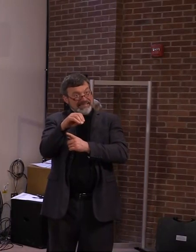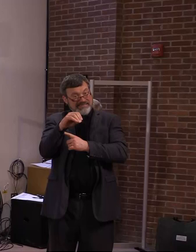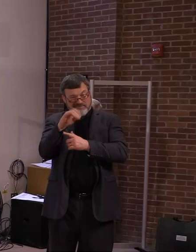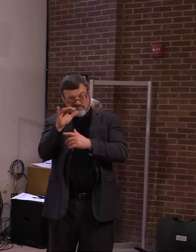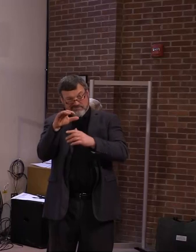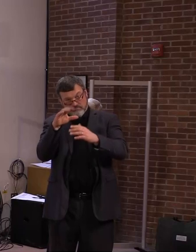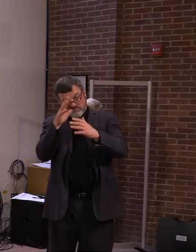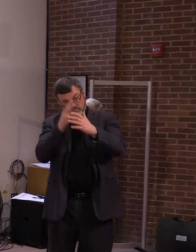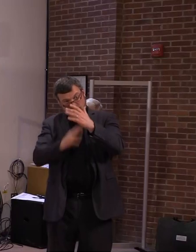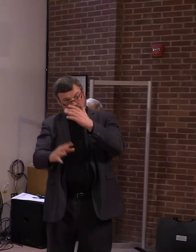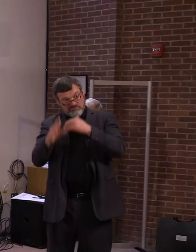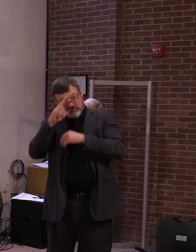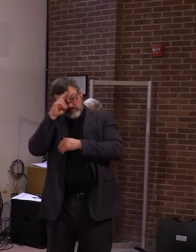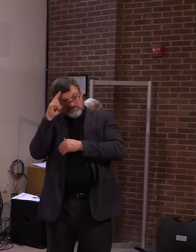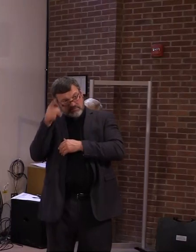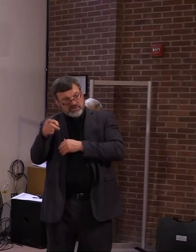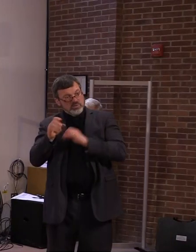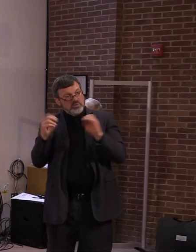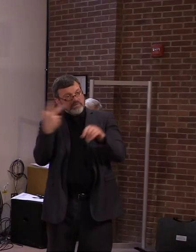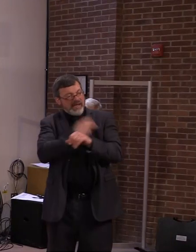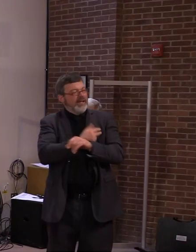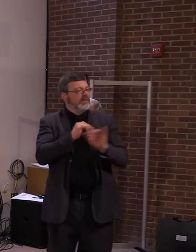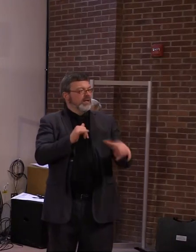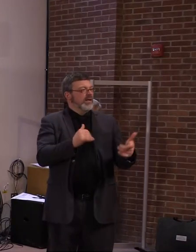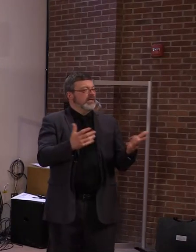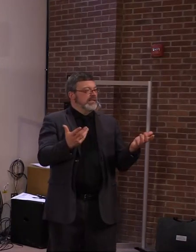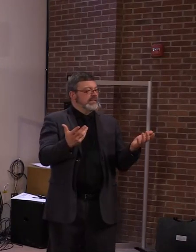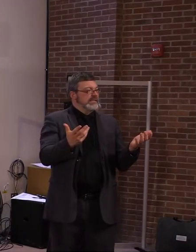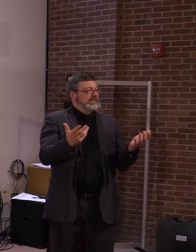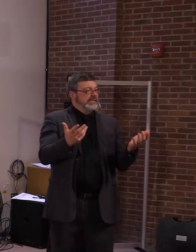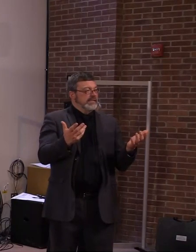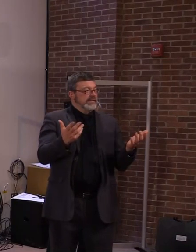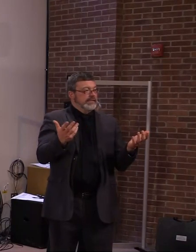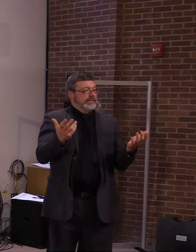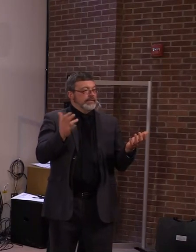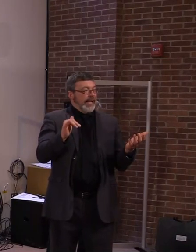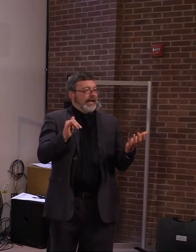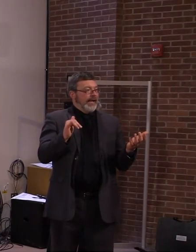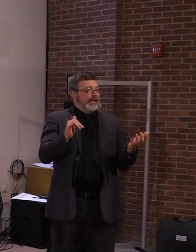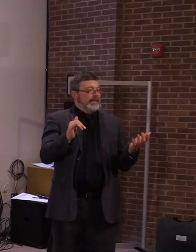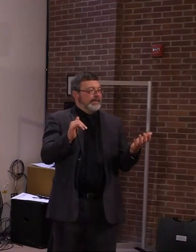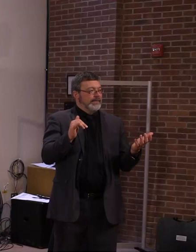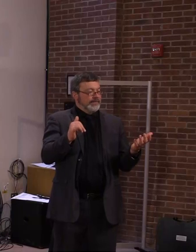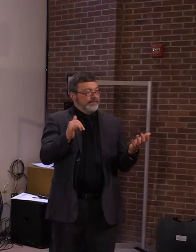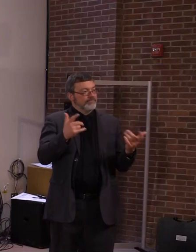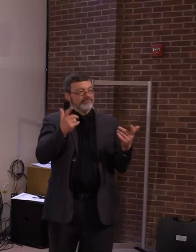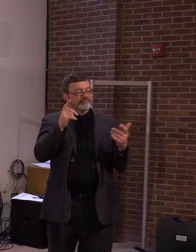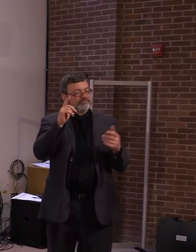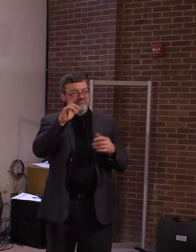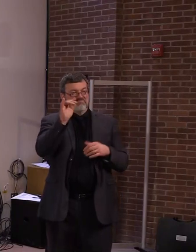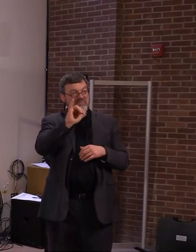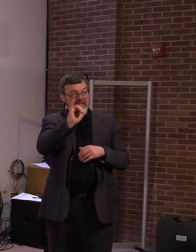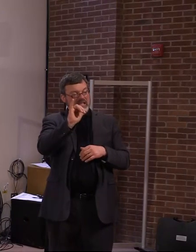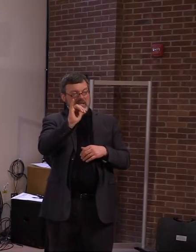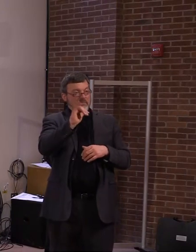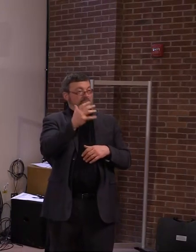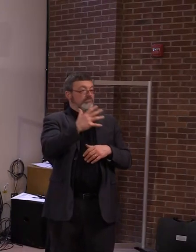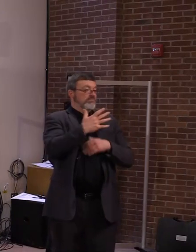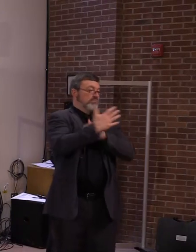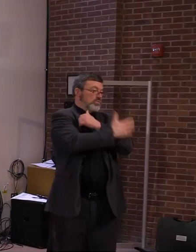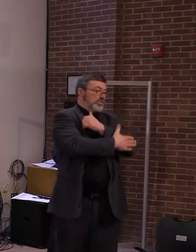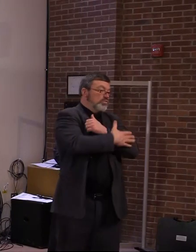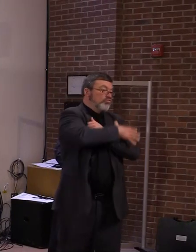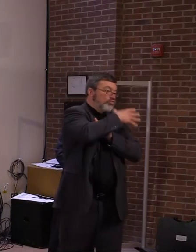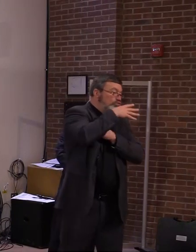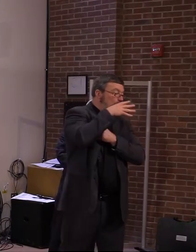this across that region, so it's not like only in the cities versus the rural areas, it's both. And